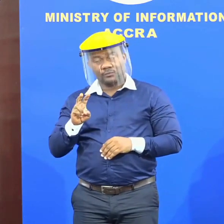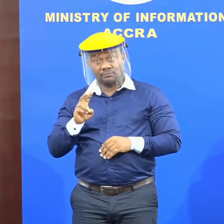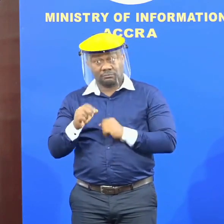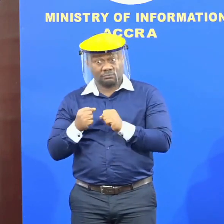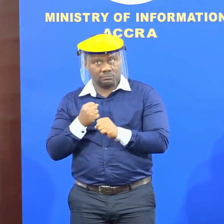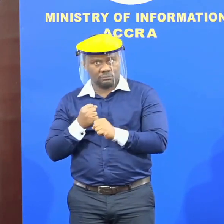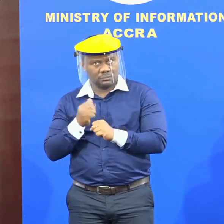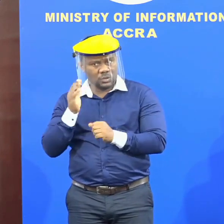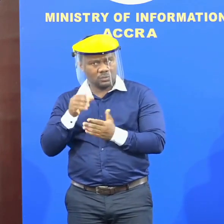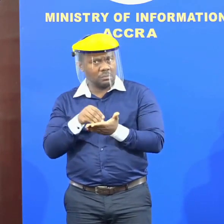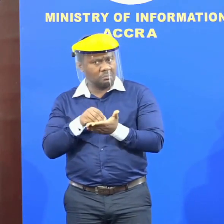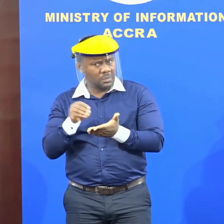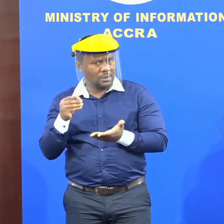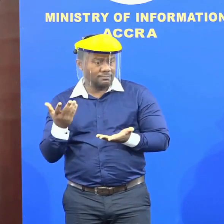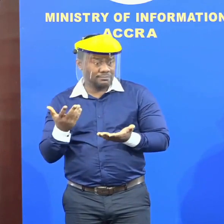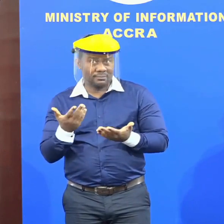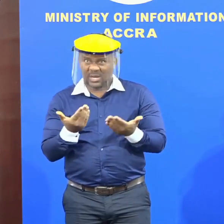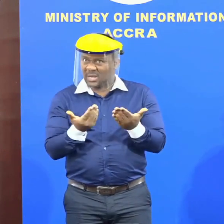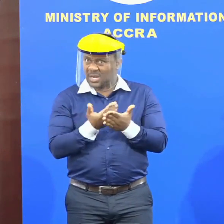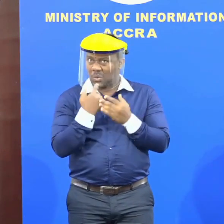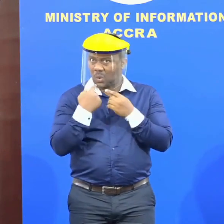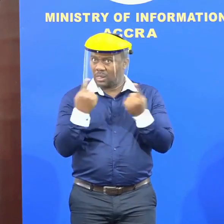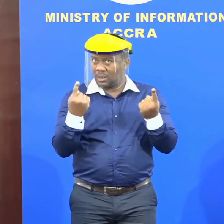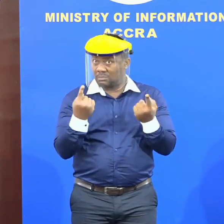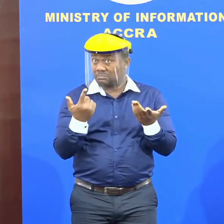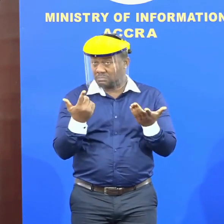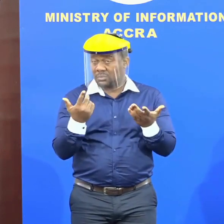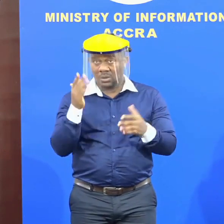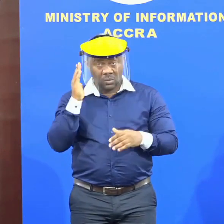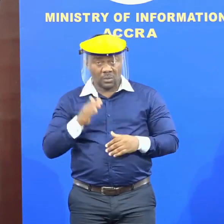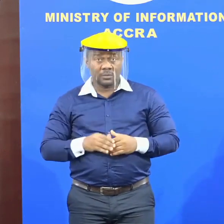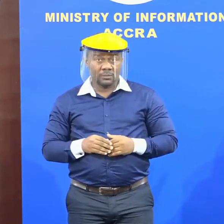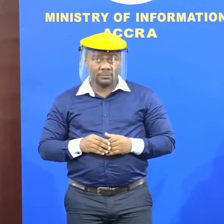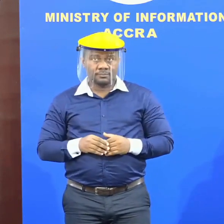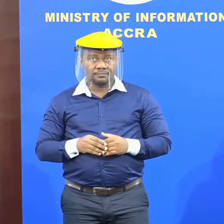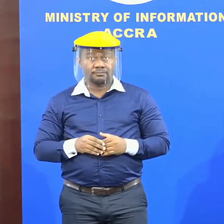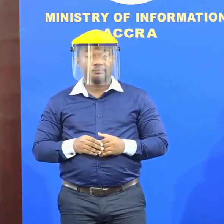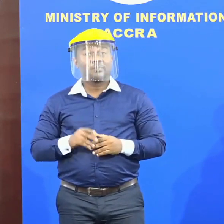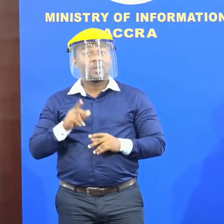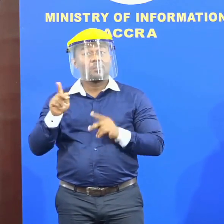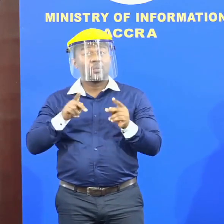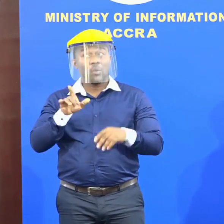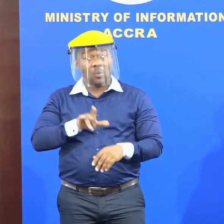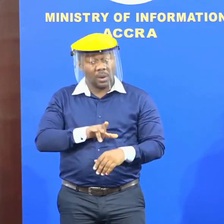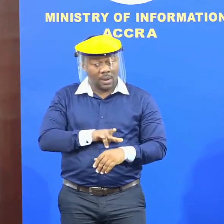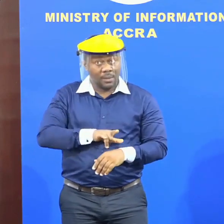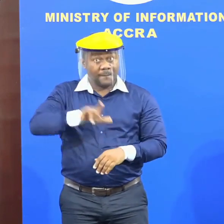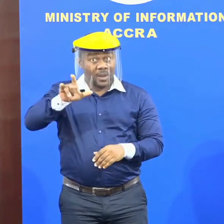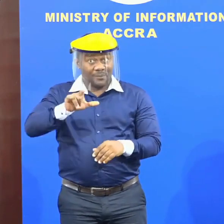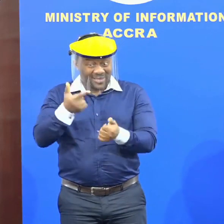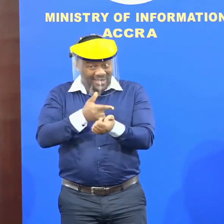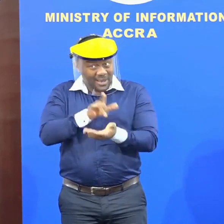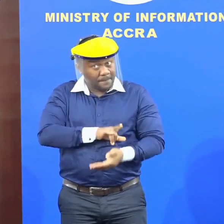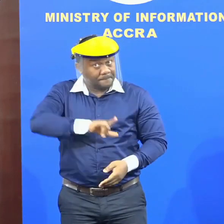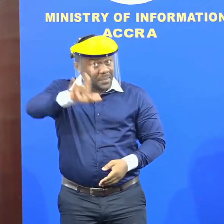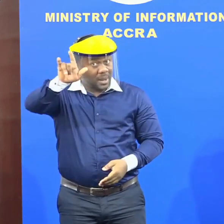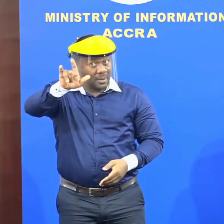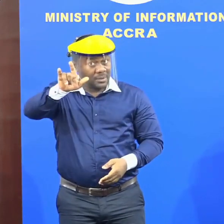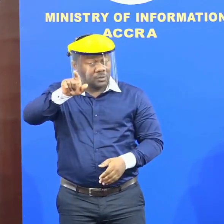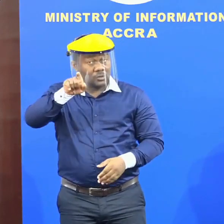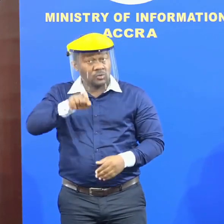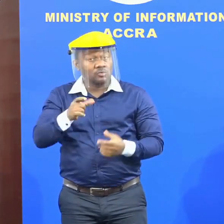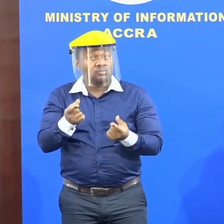new rates. That is the new rates that I've just outlined. And then very finally, for passengers who are departing the Ghanaian jurisdiction,